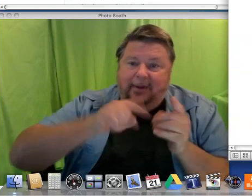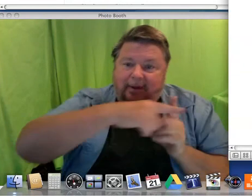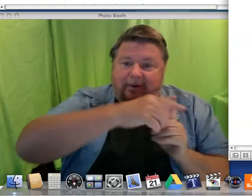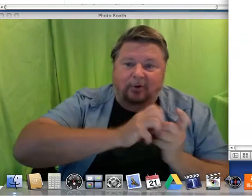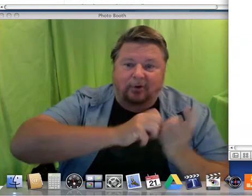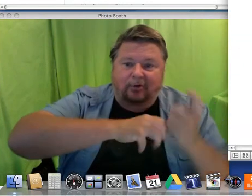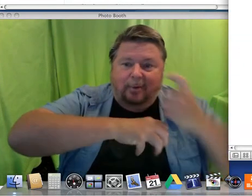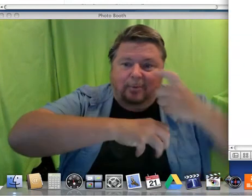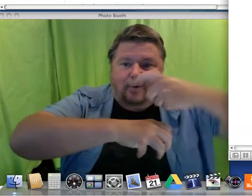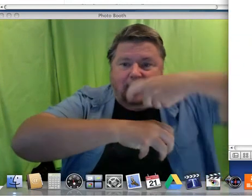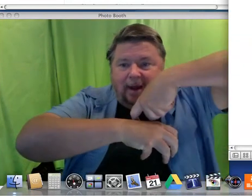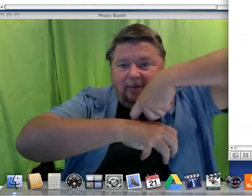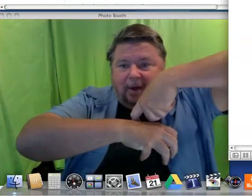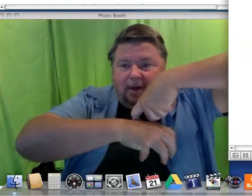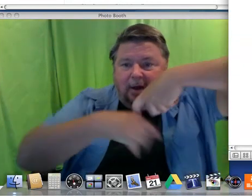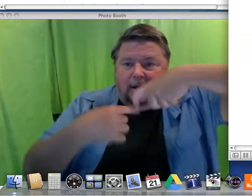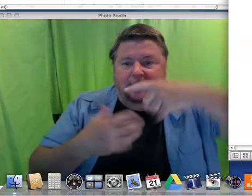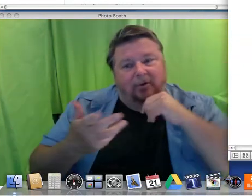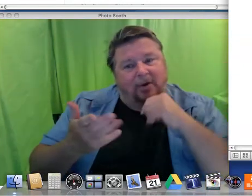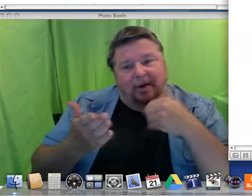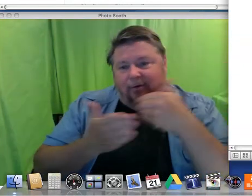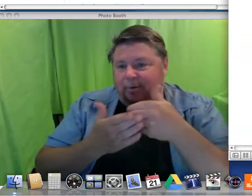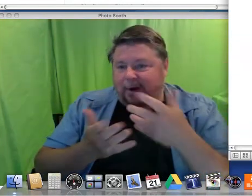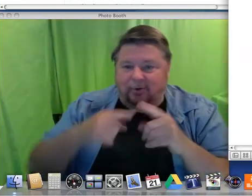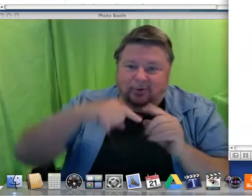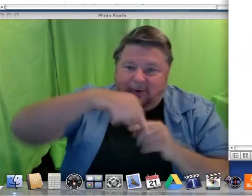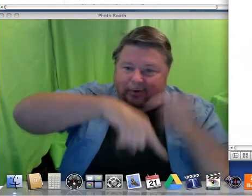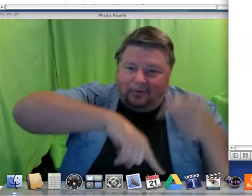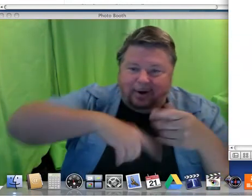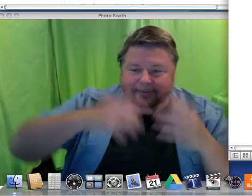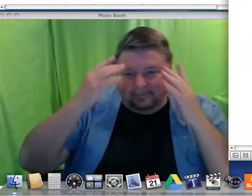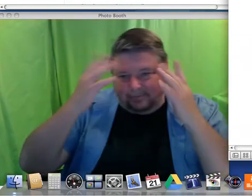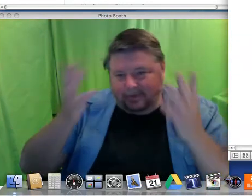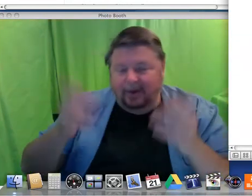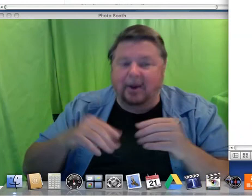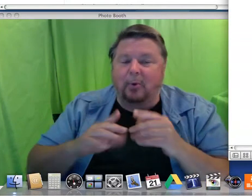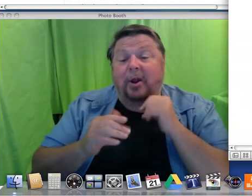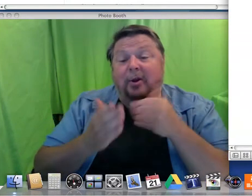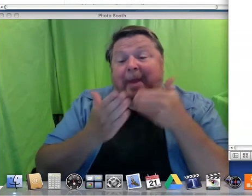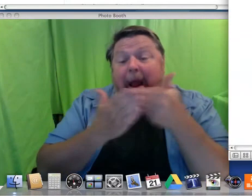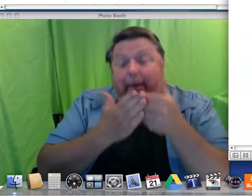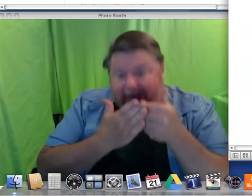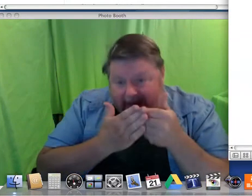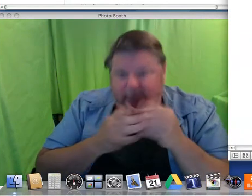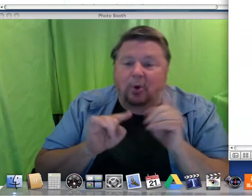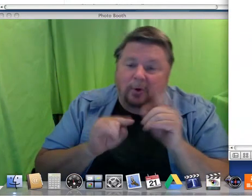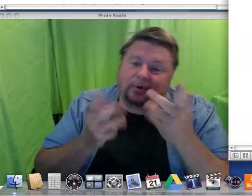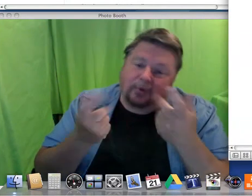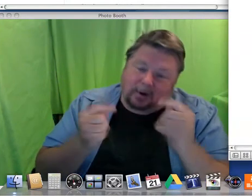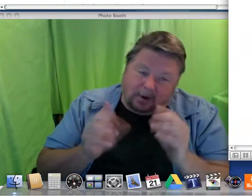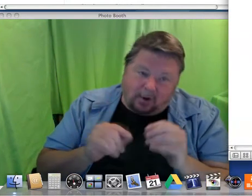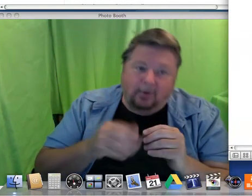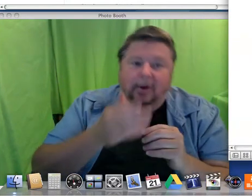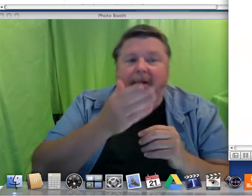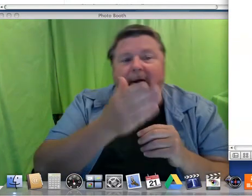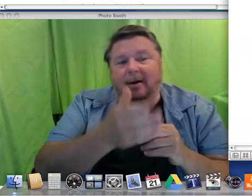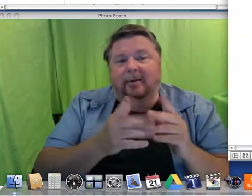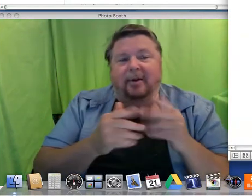But this thing's going to scrape around the outside. And so they're not even going to be close to where you're trying, well, they're not going to be up against where you're trying to